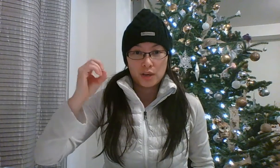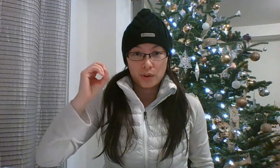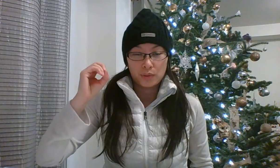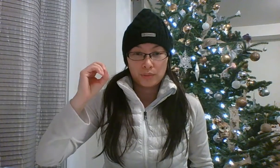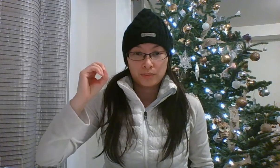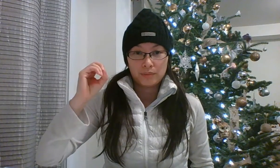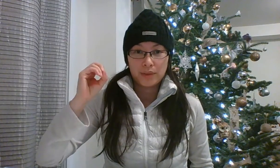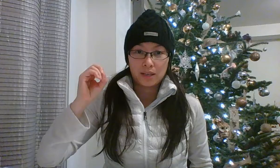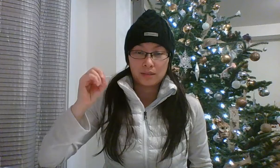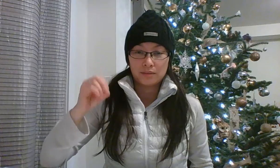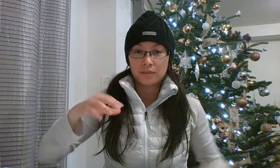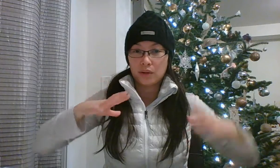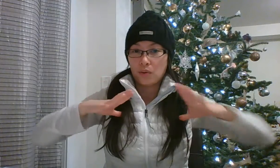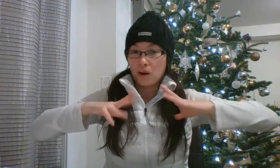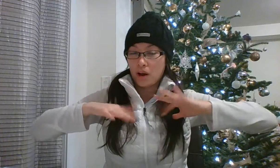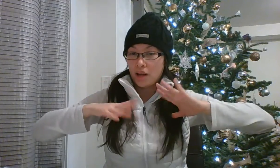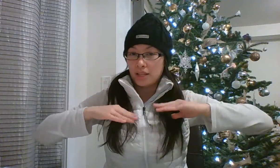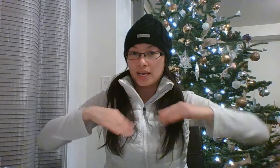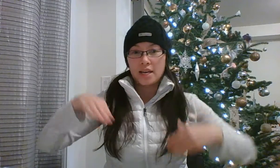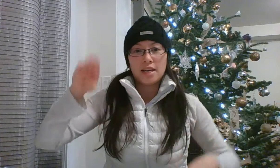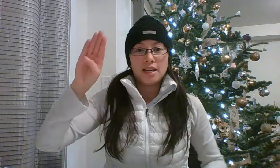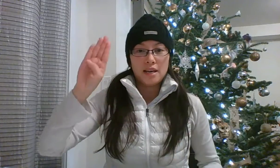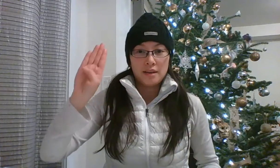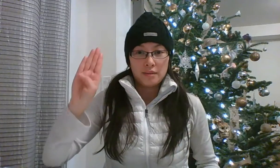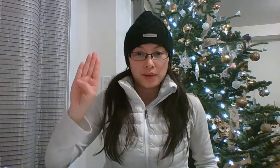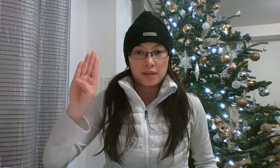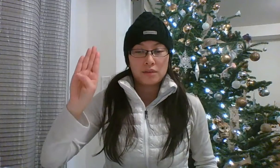B-I-N-G-O, bingo. So, holiday, bingo,